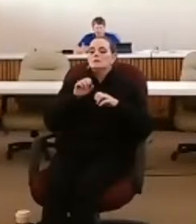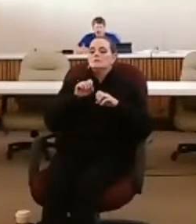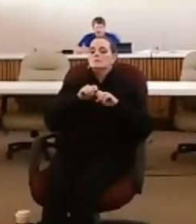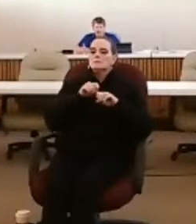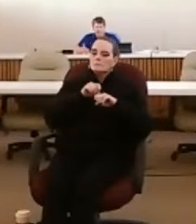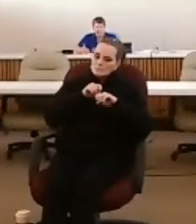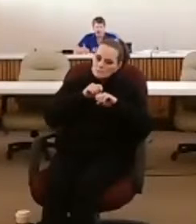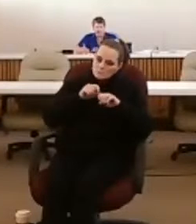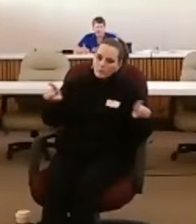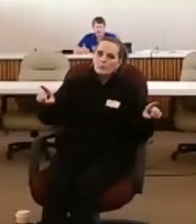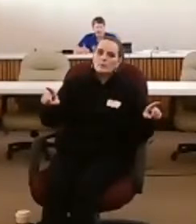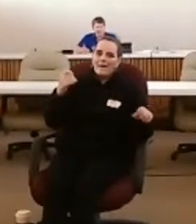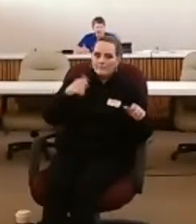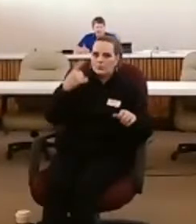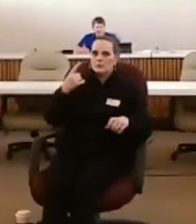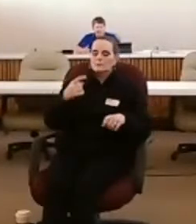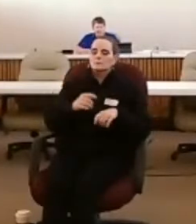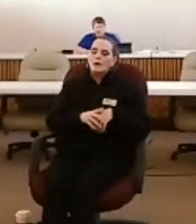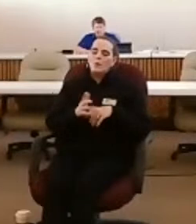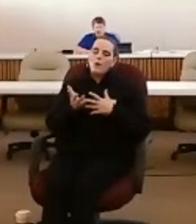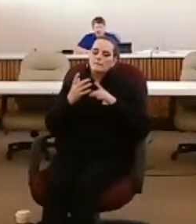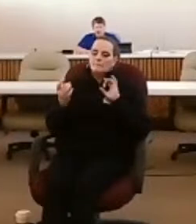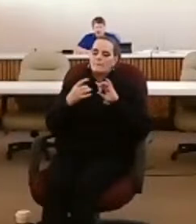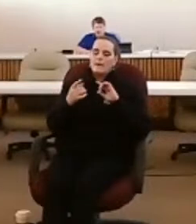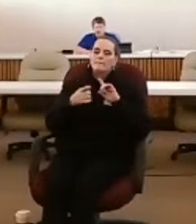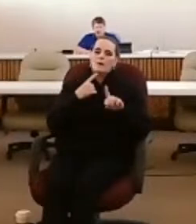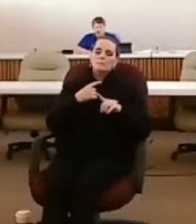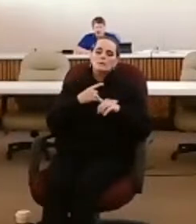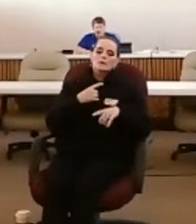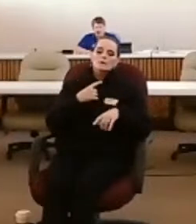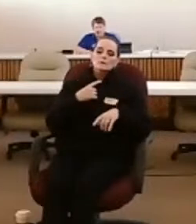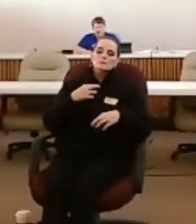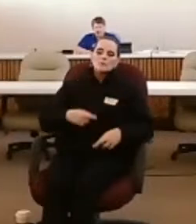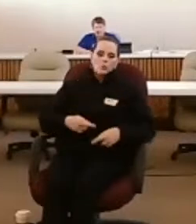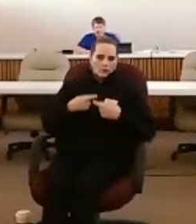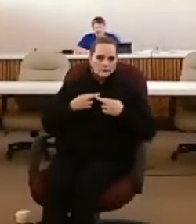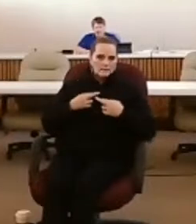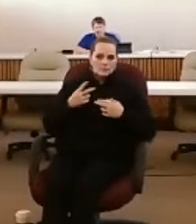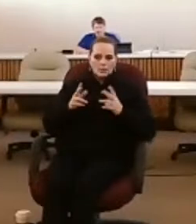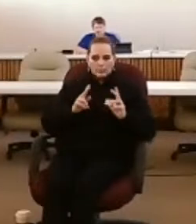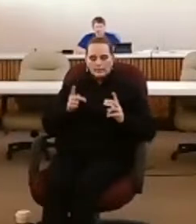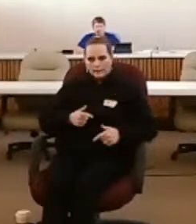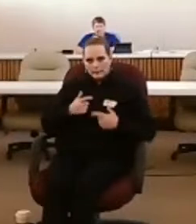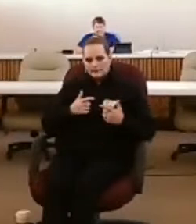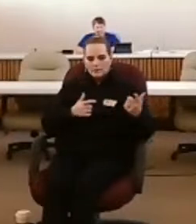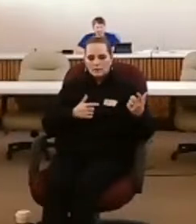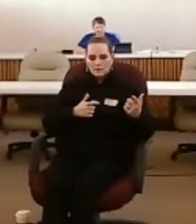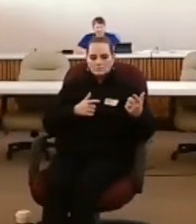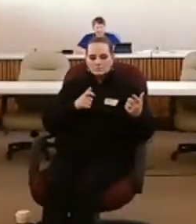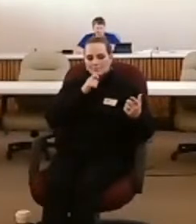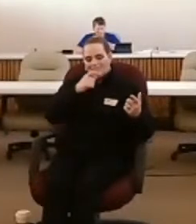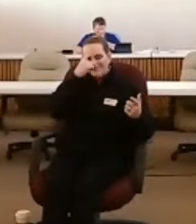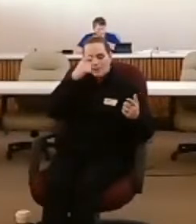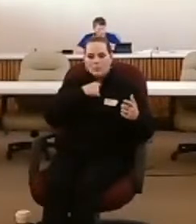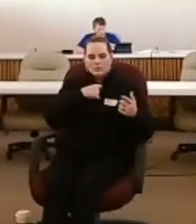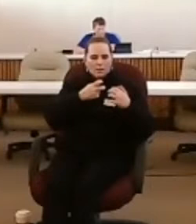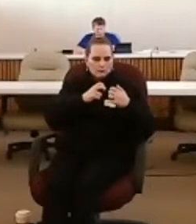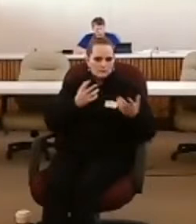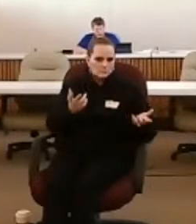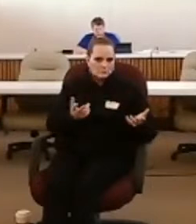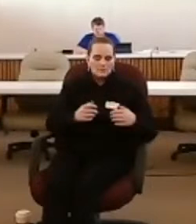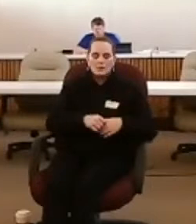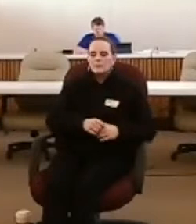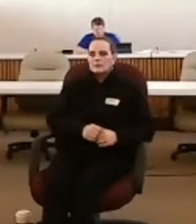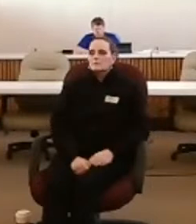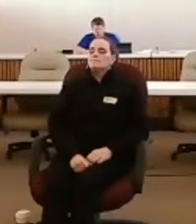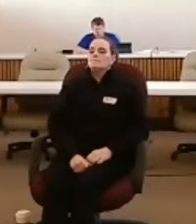we wanted to get feedback from the residents as to which ones they didn't think were problematic.